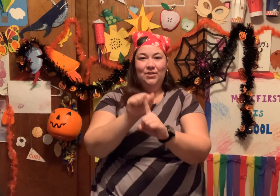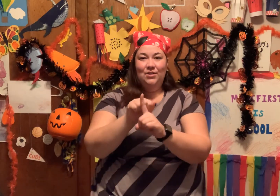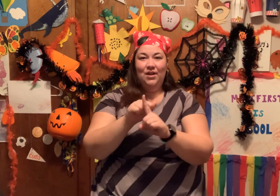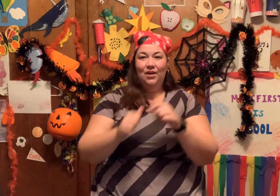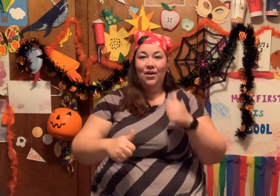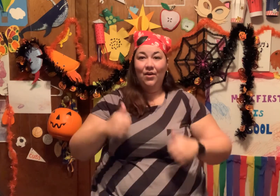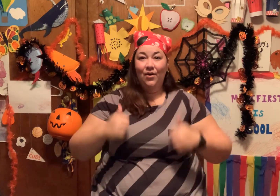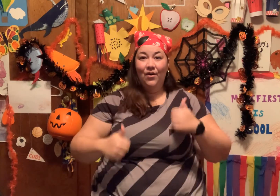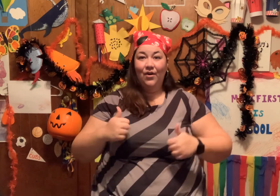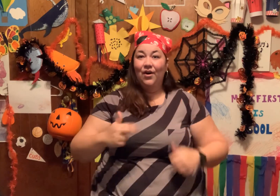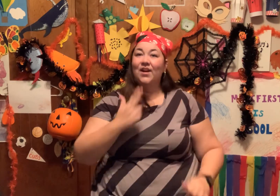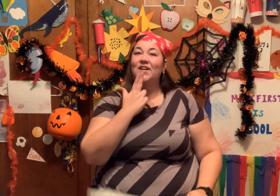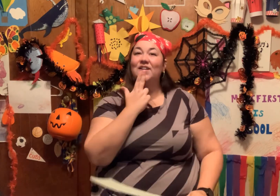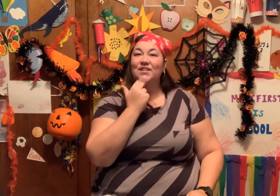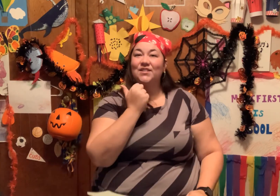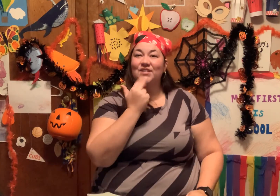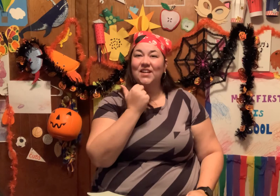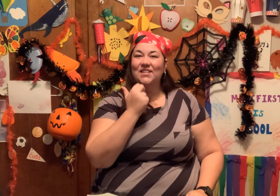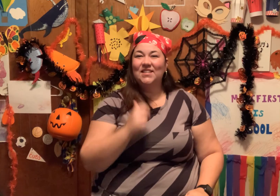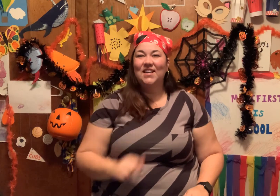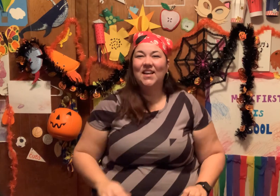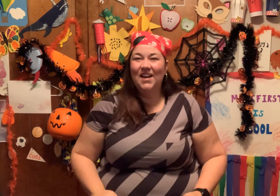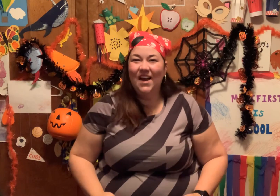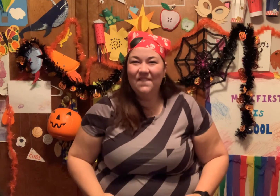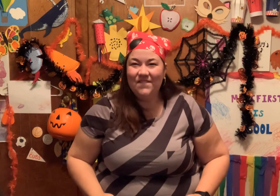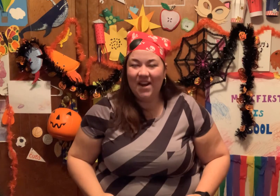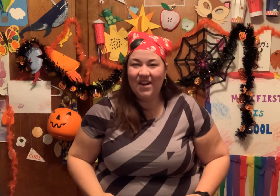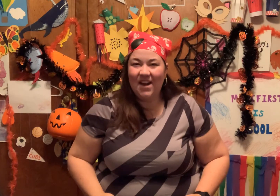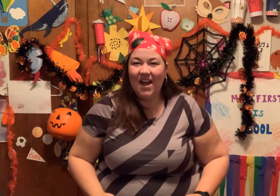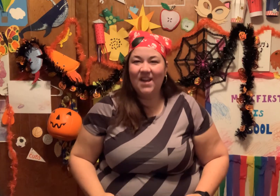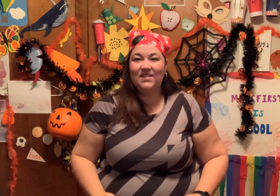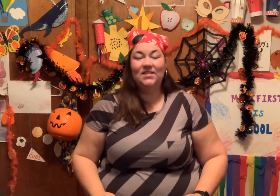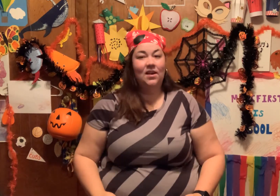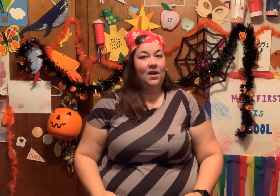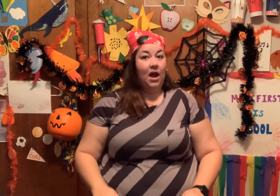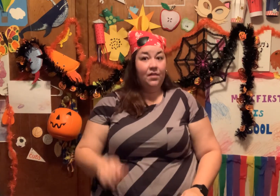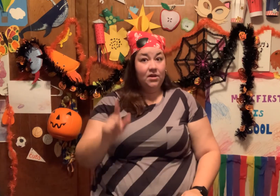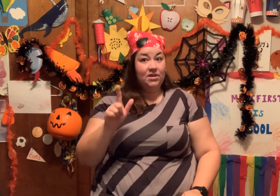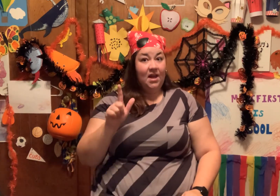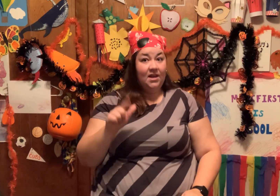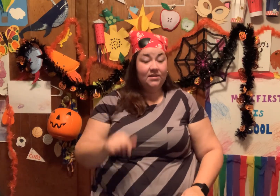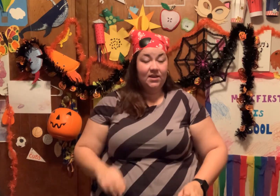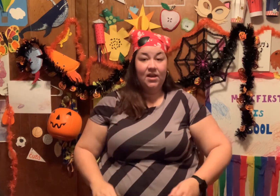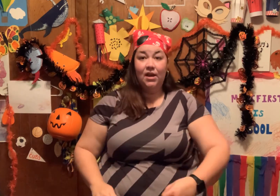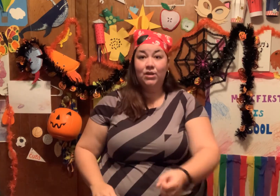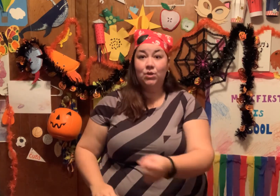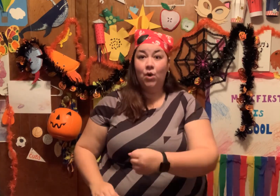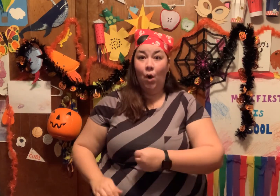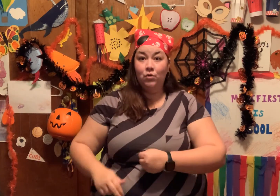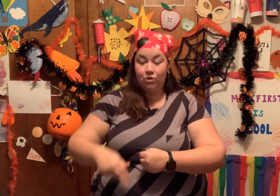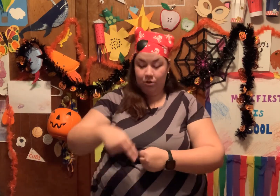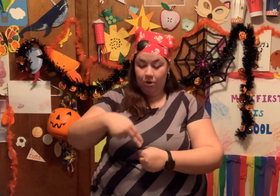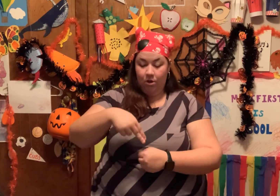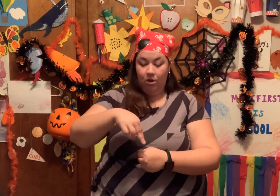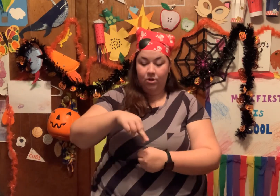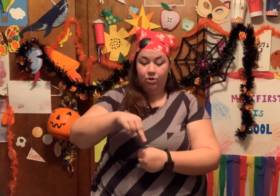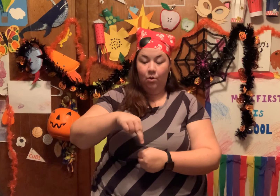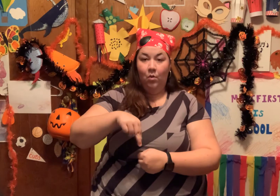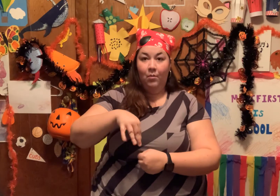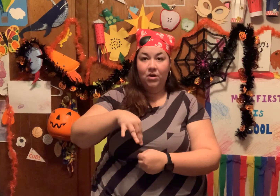Trick or treat. Very nice. And then today's is ghost. Let's do it one more